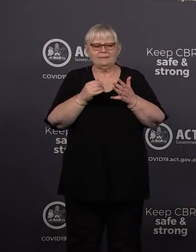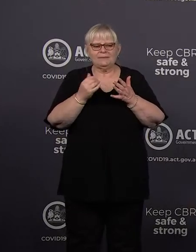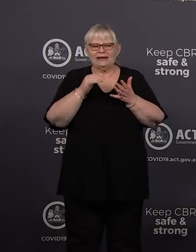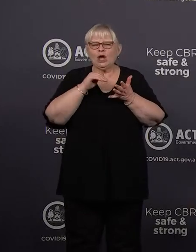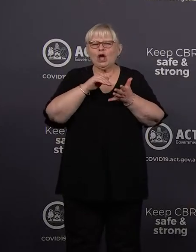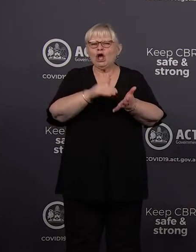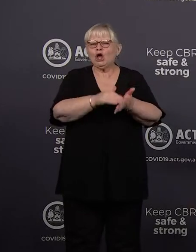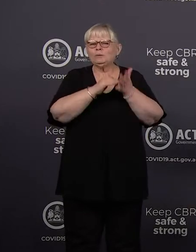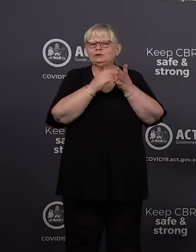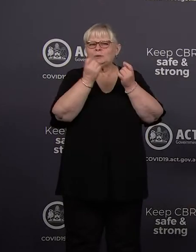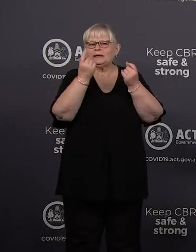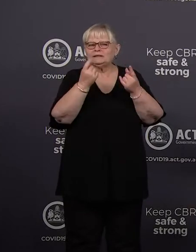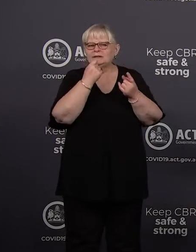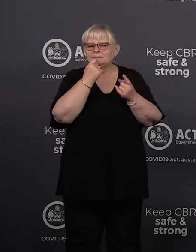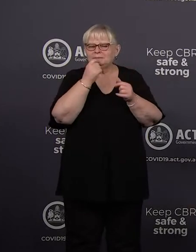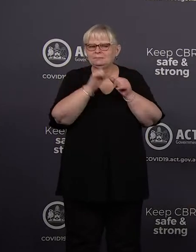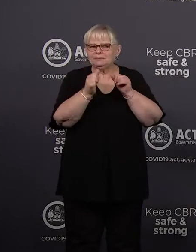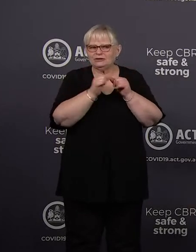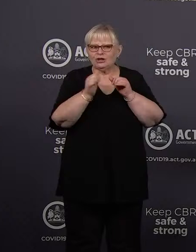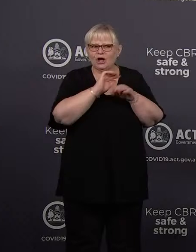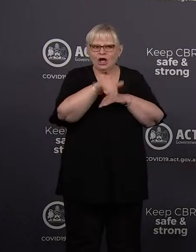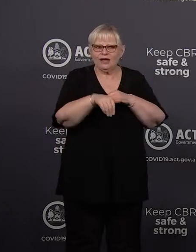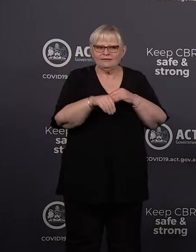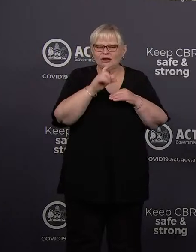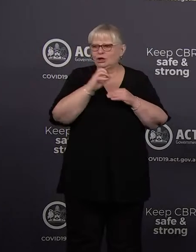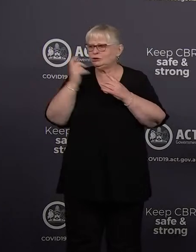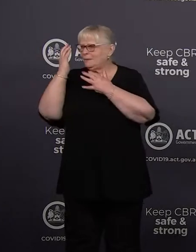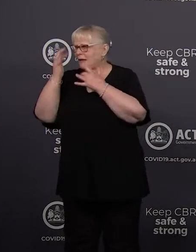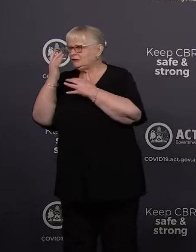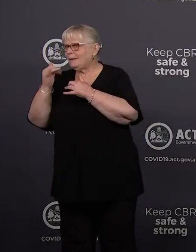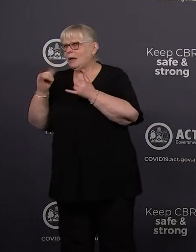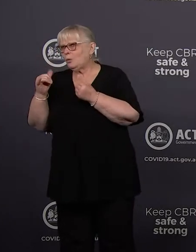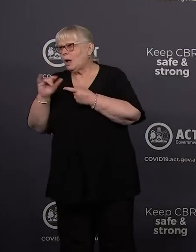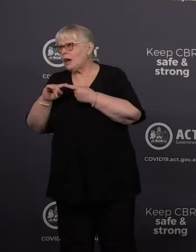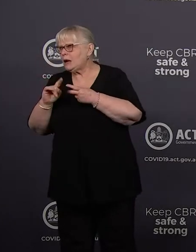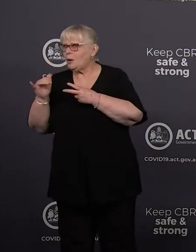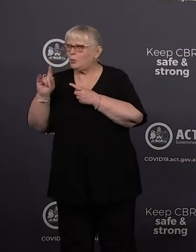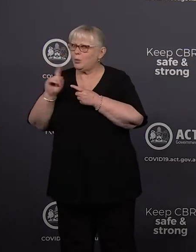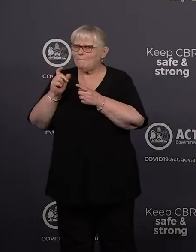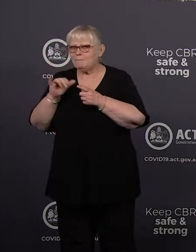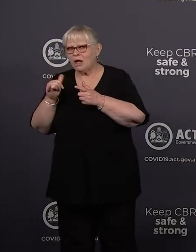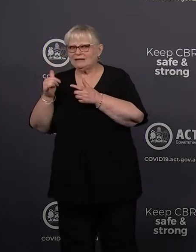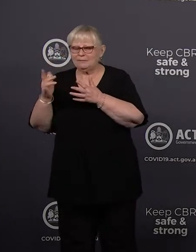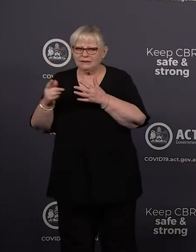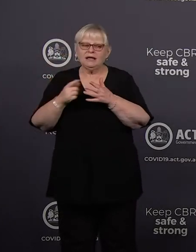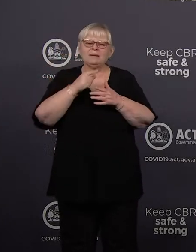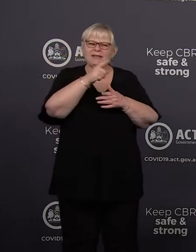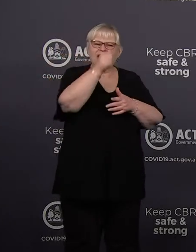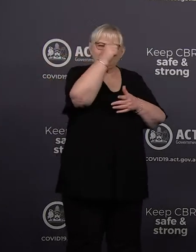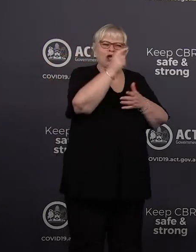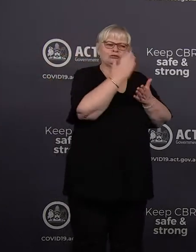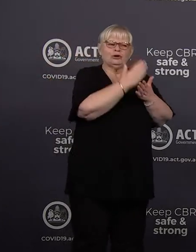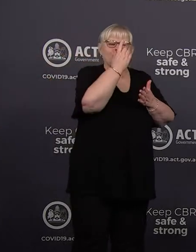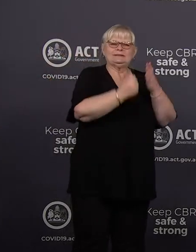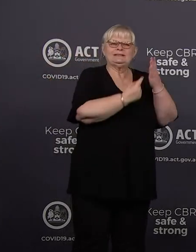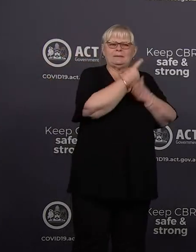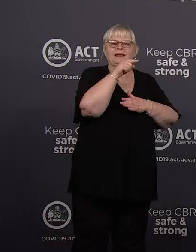going to happen as opposed to thinking about what might happen into the future. But yeah, great shout out to our